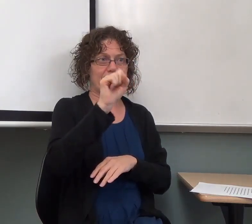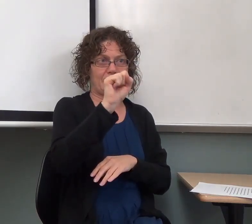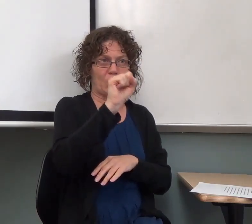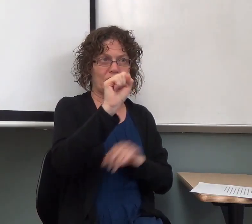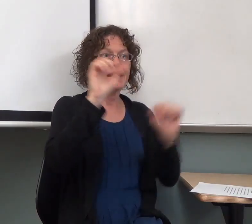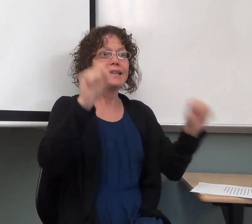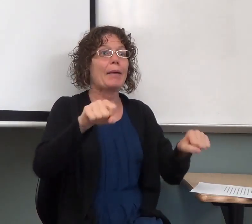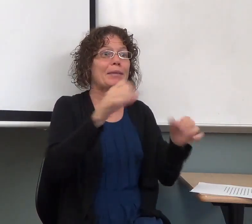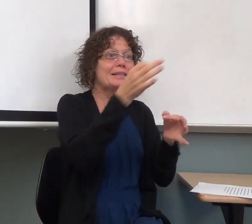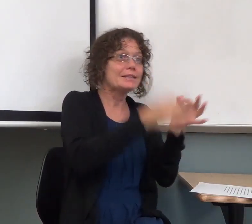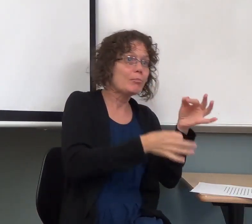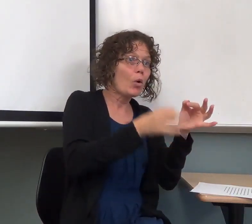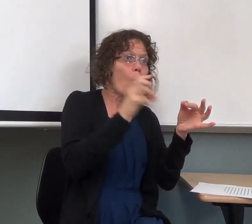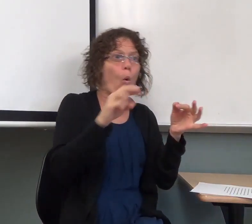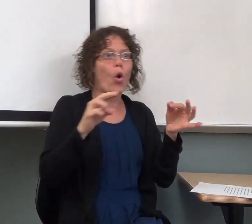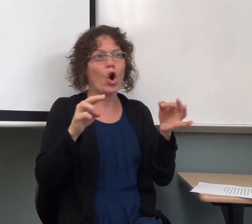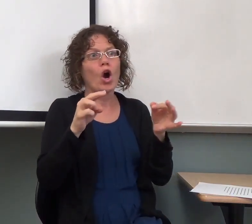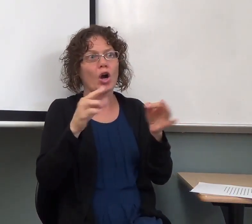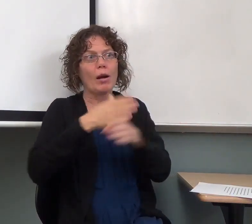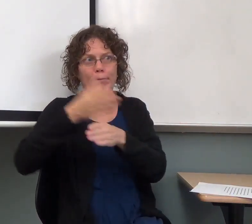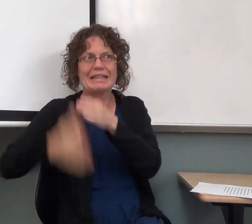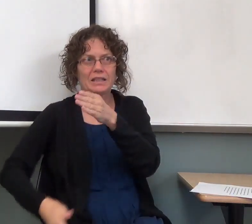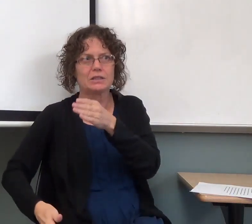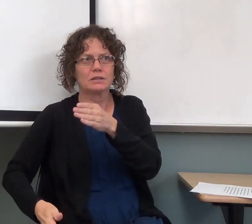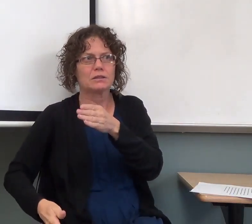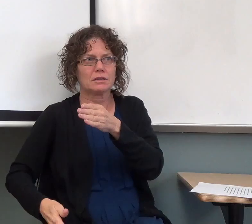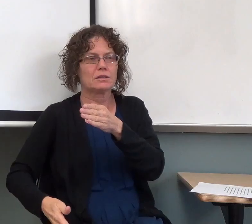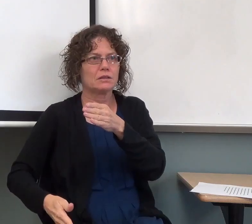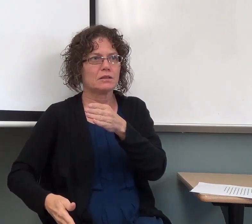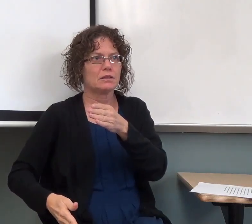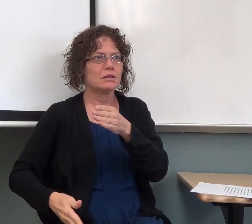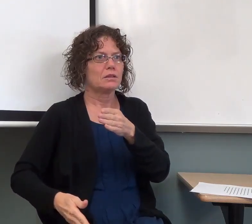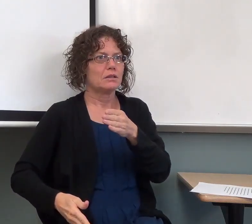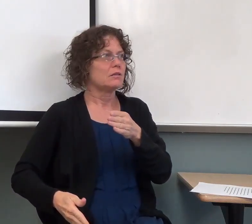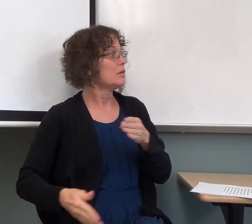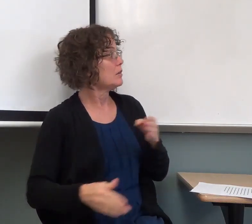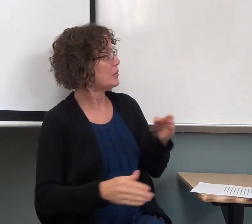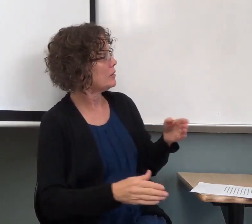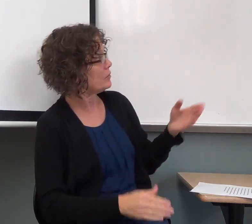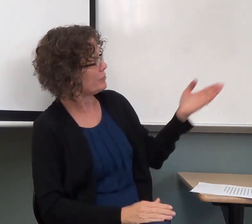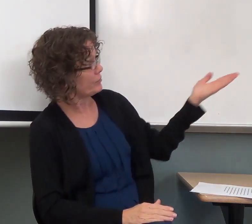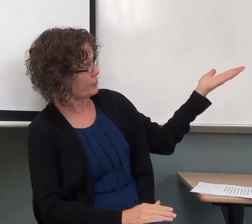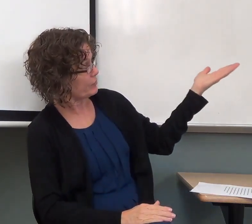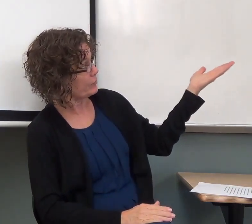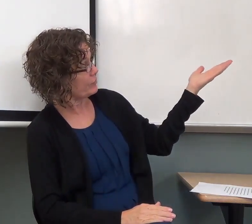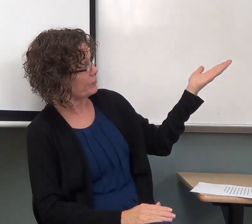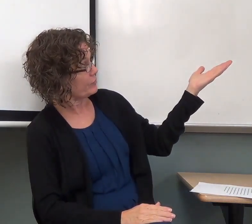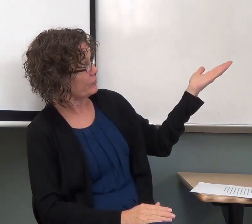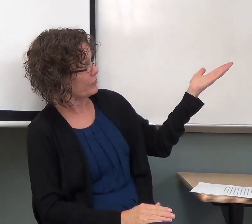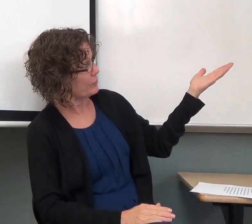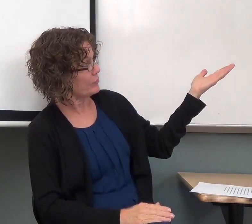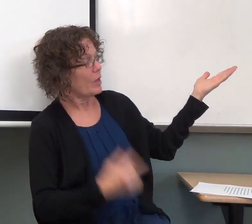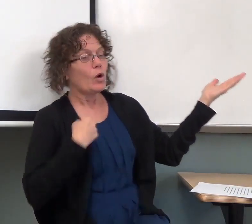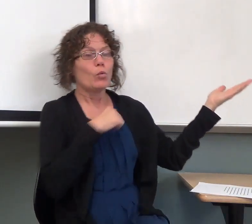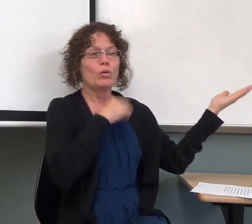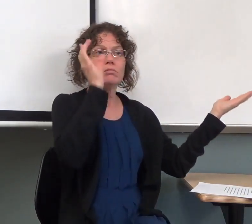complete, right? Here's one piece of information right here. So we're going to look for the simple